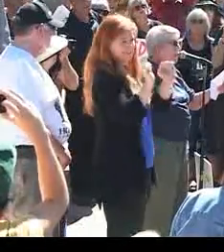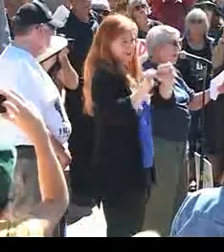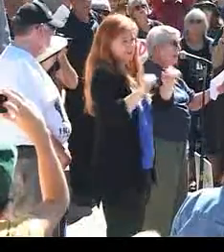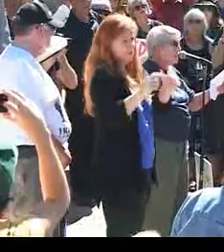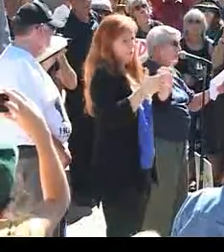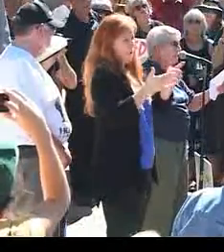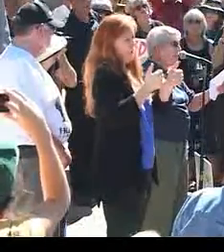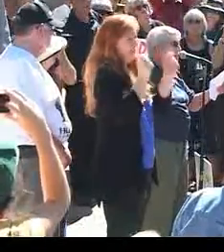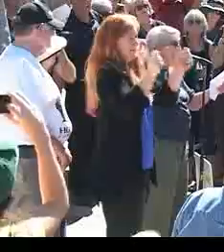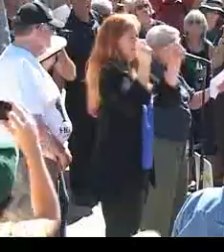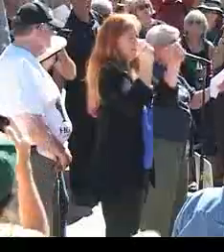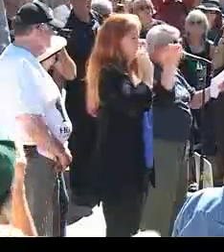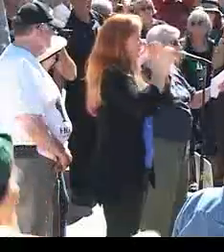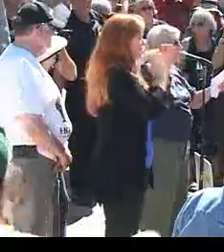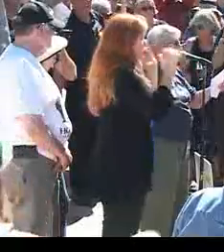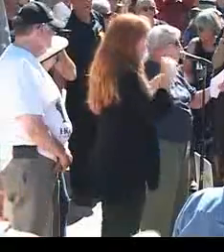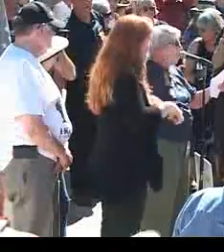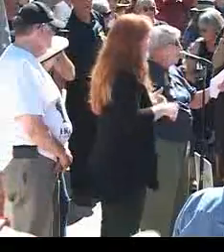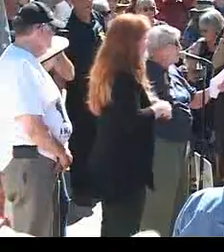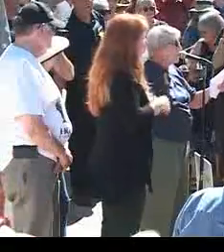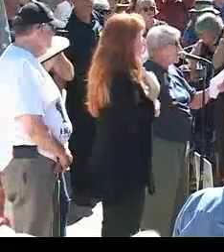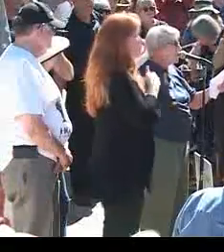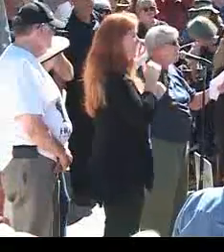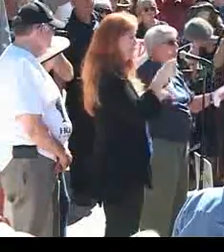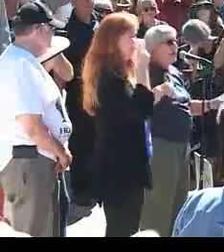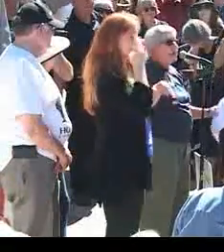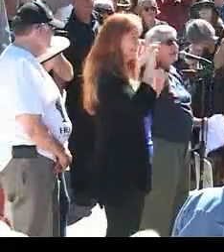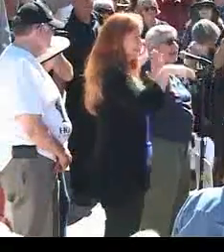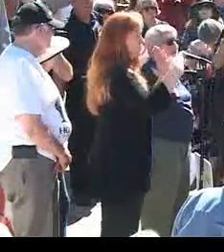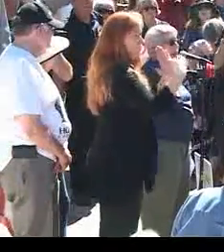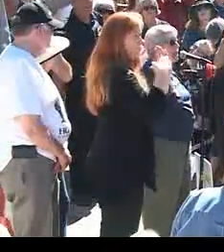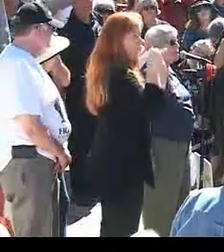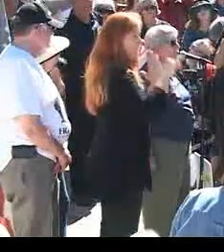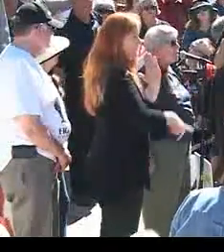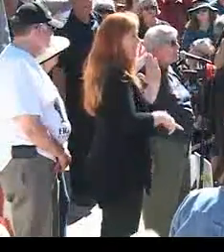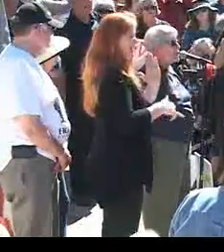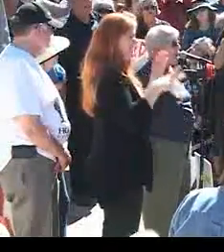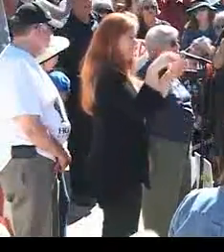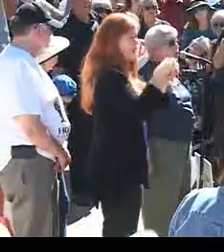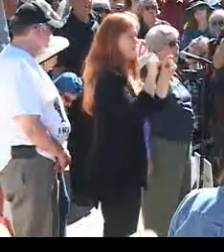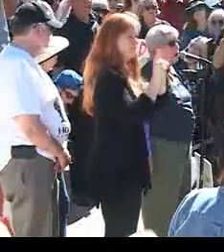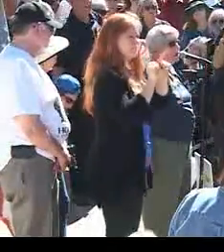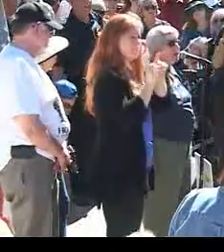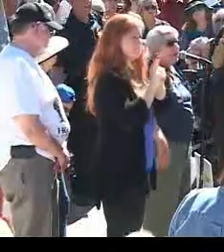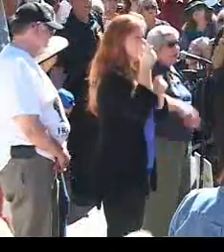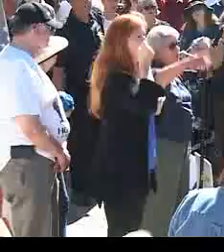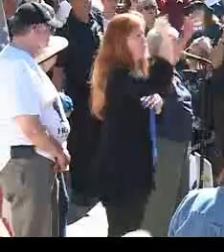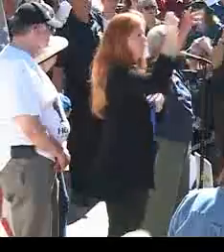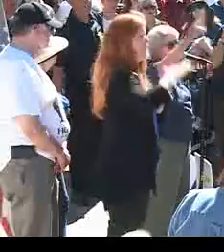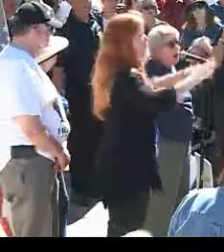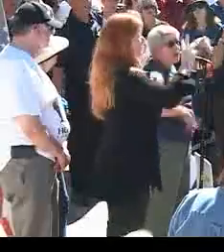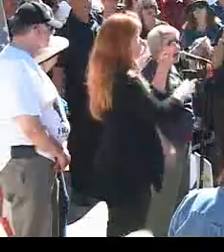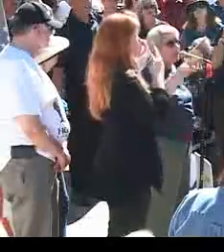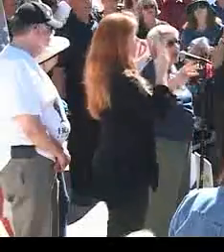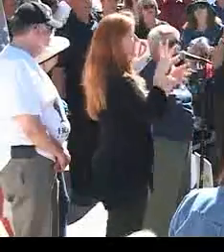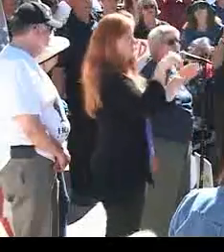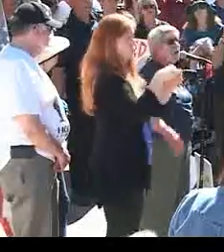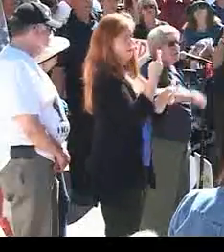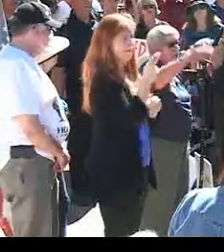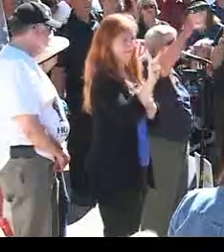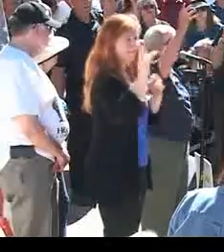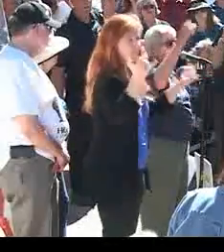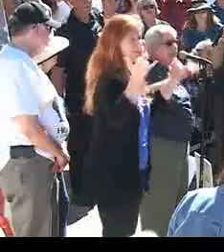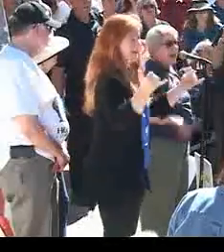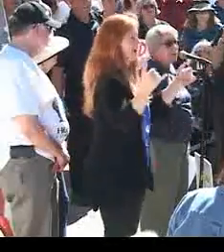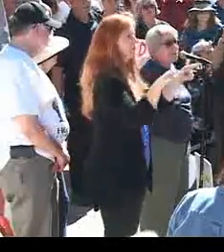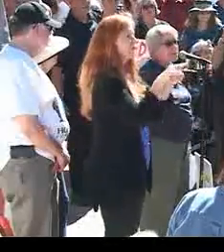instantaneous communication. And we can see the role of this has played in many protests around the world, including in Hong Kong now,